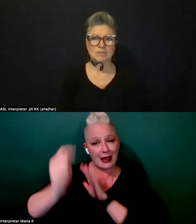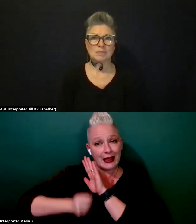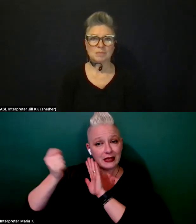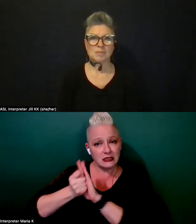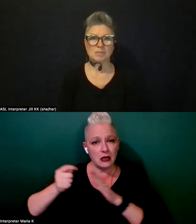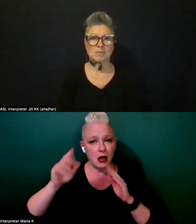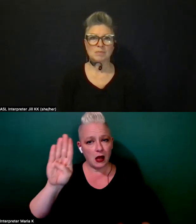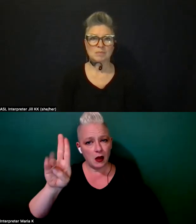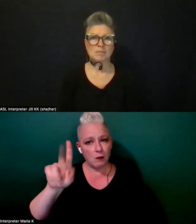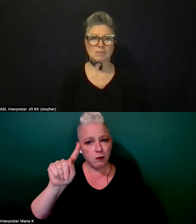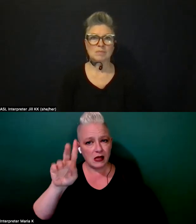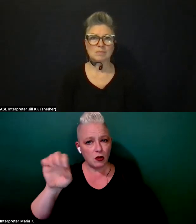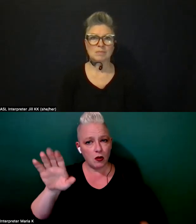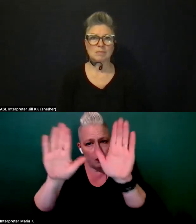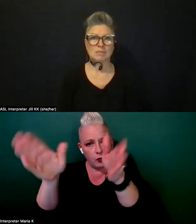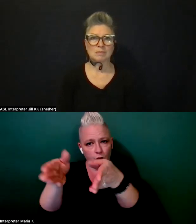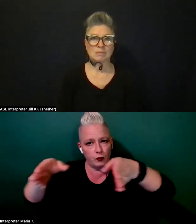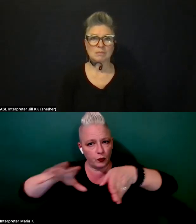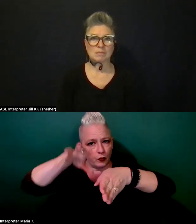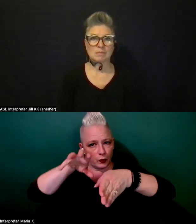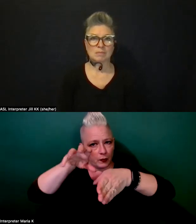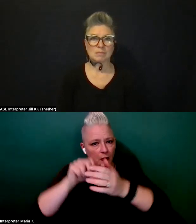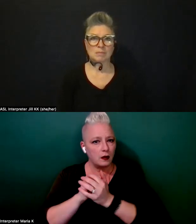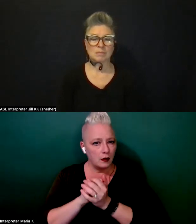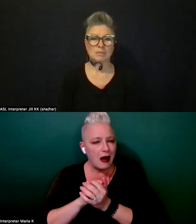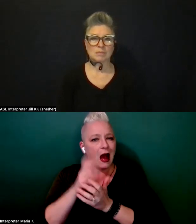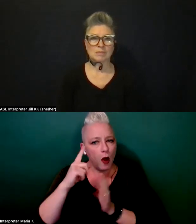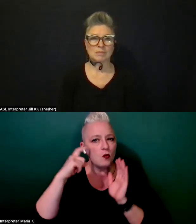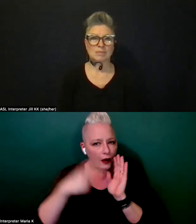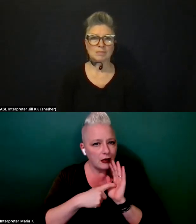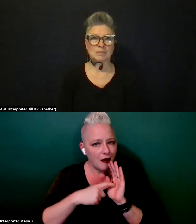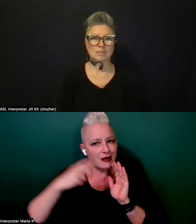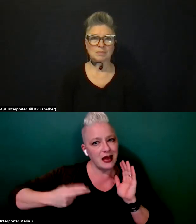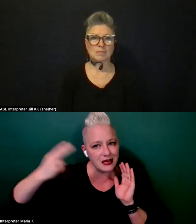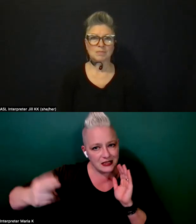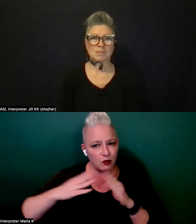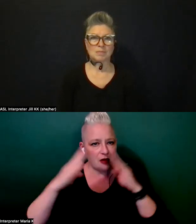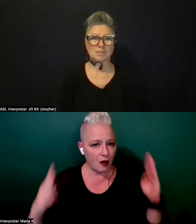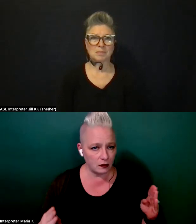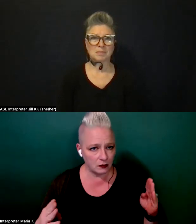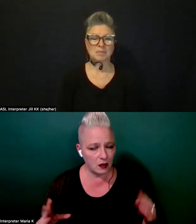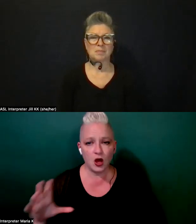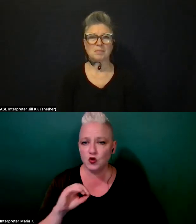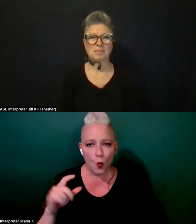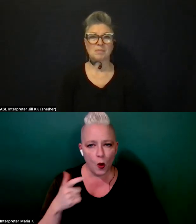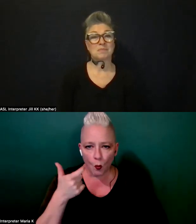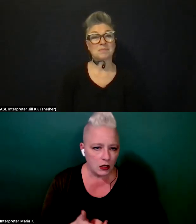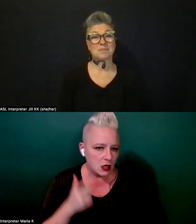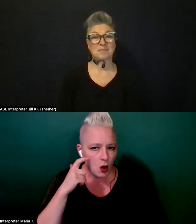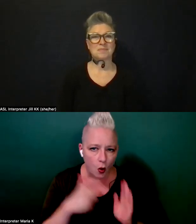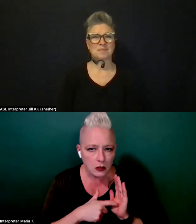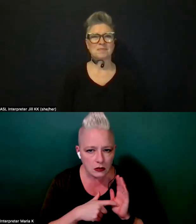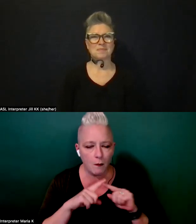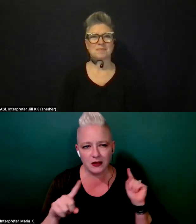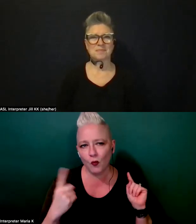to give that little nod to the history of the house. Again, not that anybody watching probably noticed that, but that's